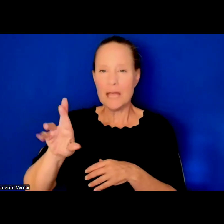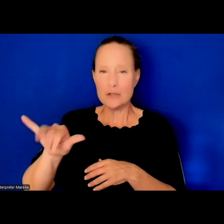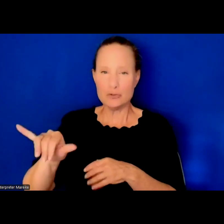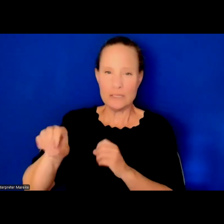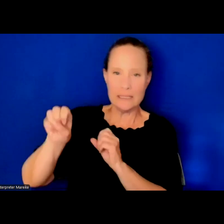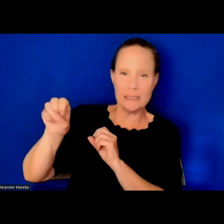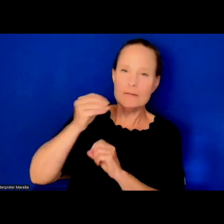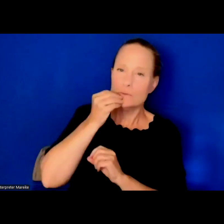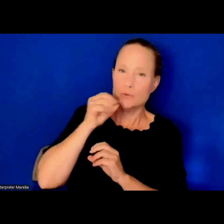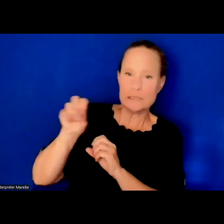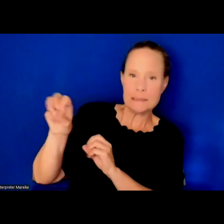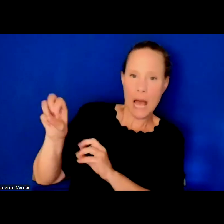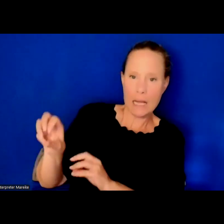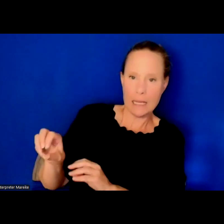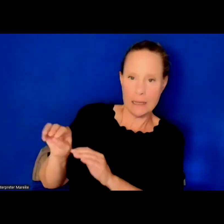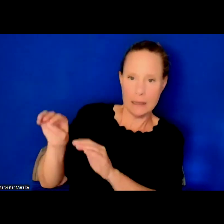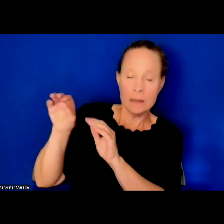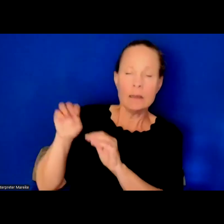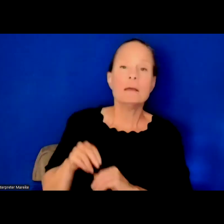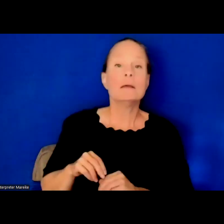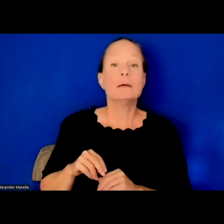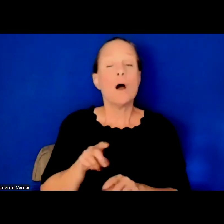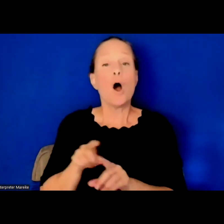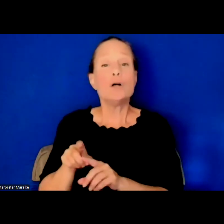there's also transportation.